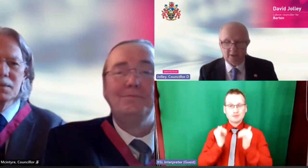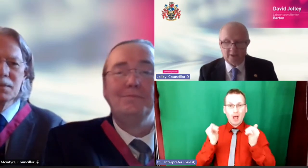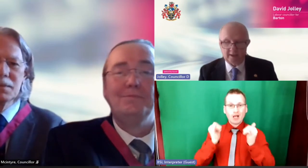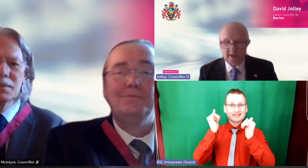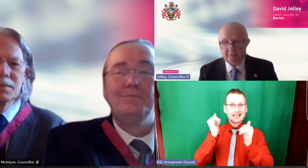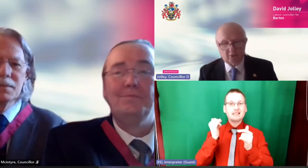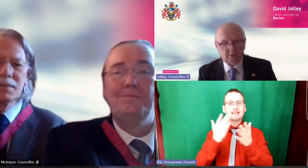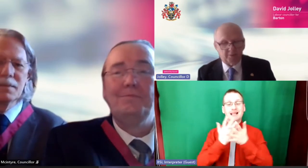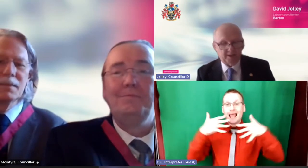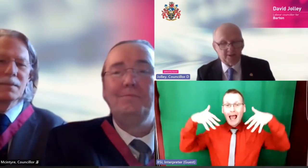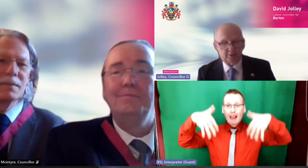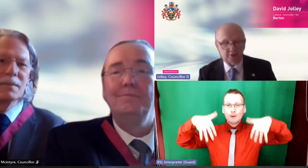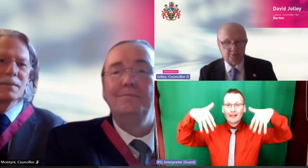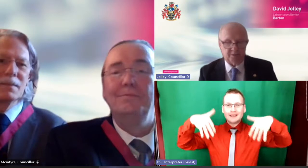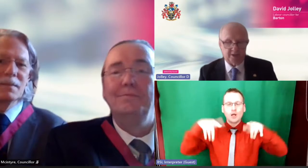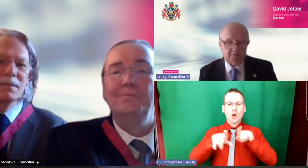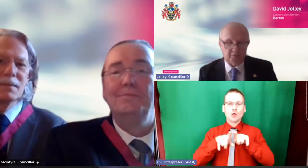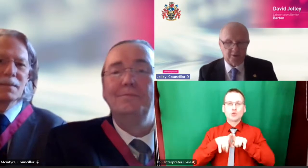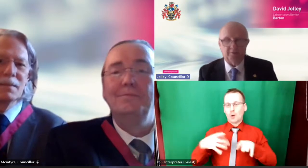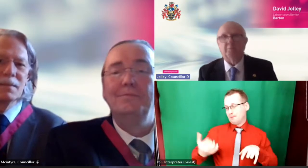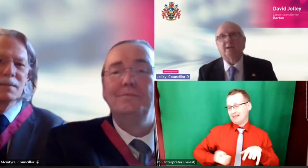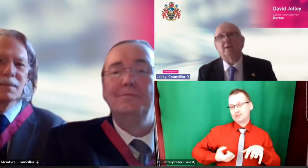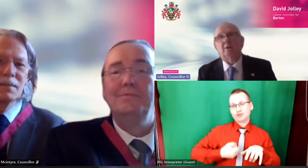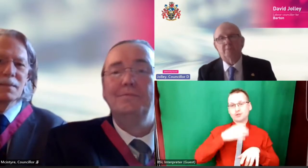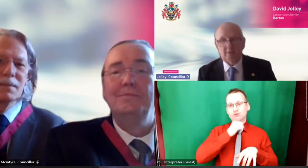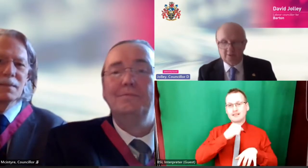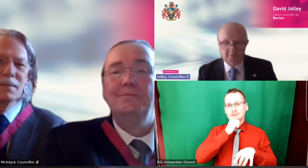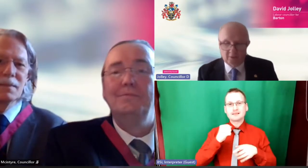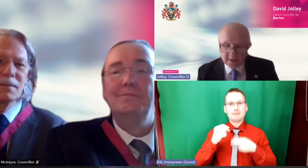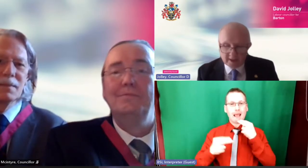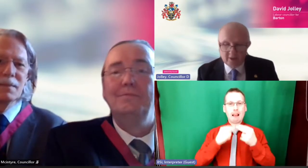especially Halloween, and of course, the pensioners' Christmas meal funded from the bingo.